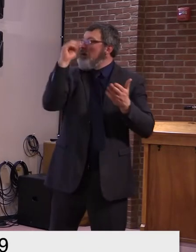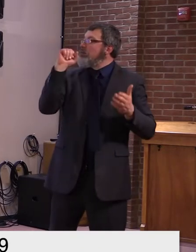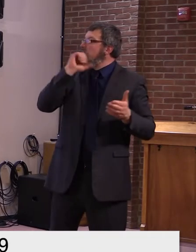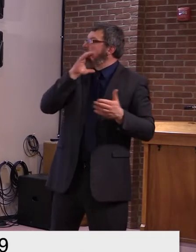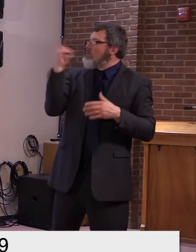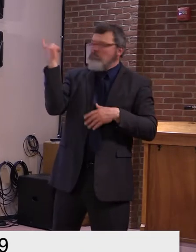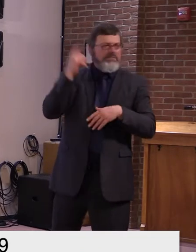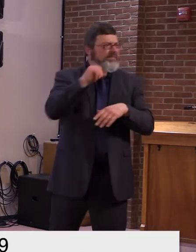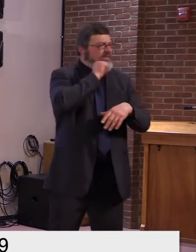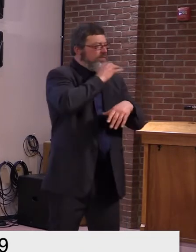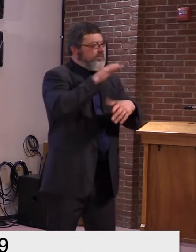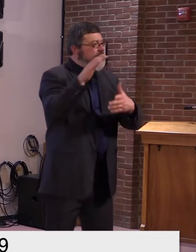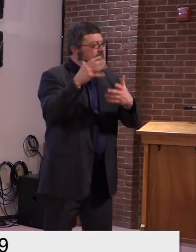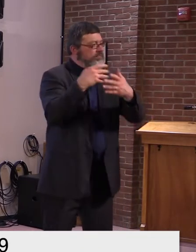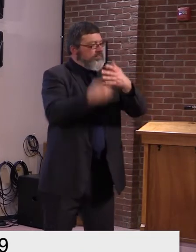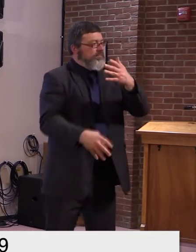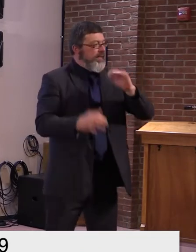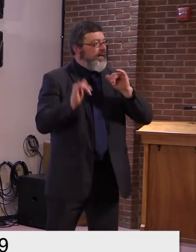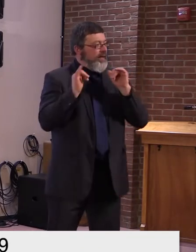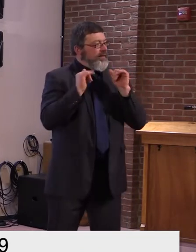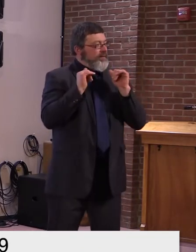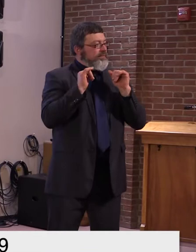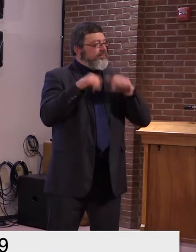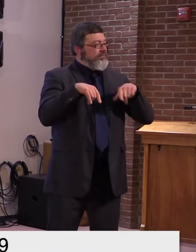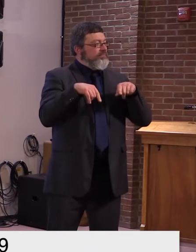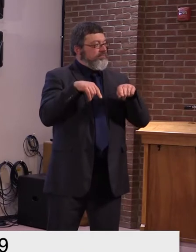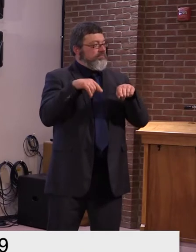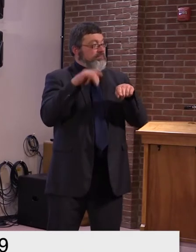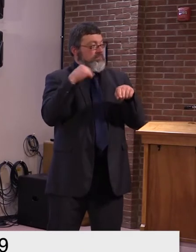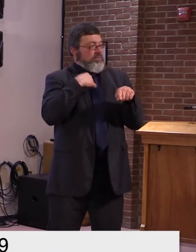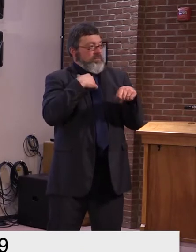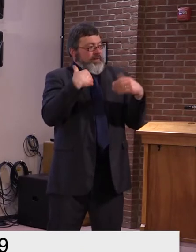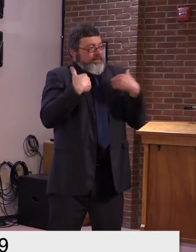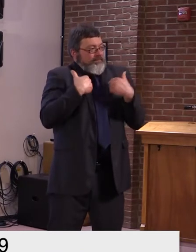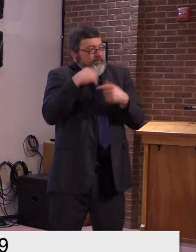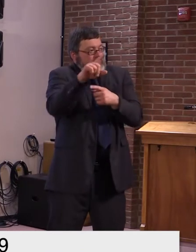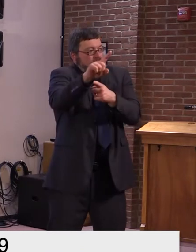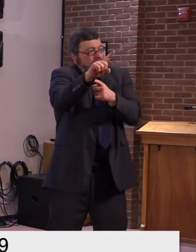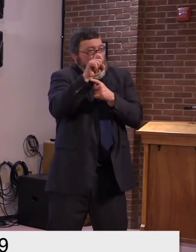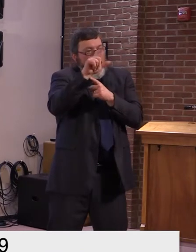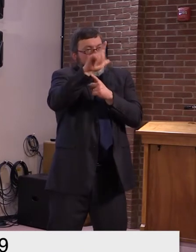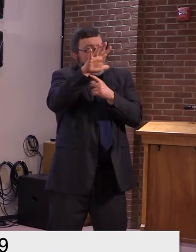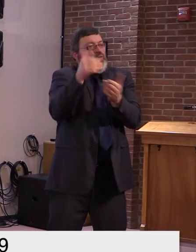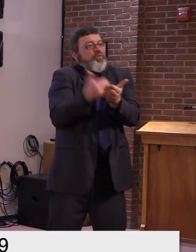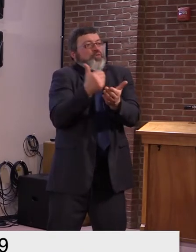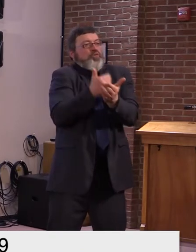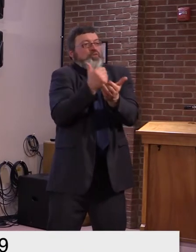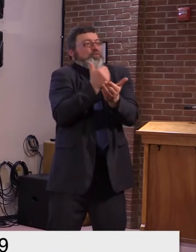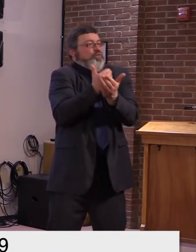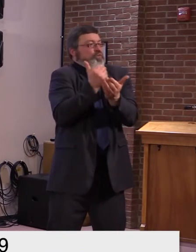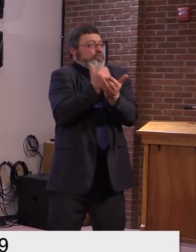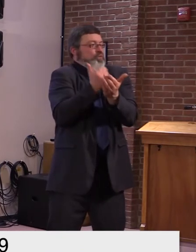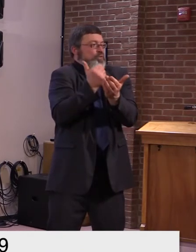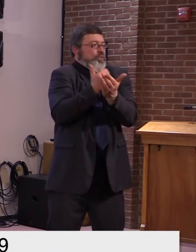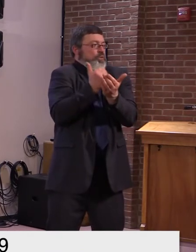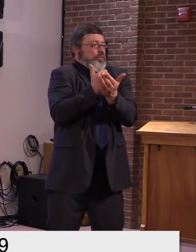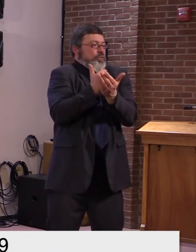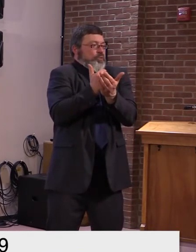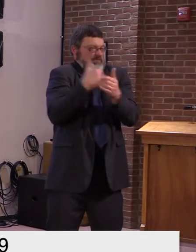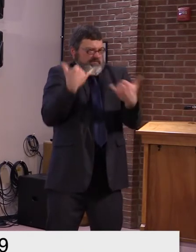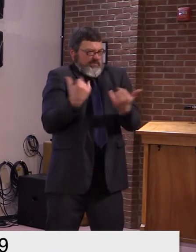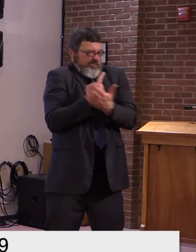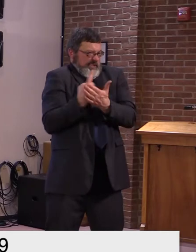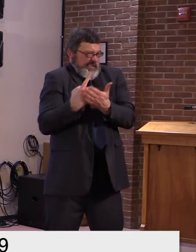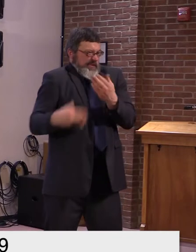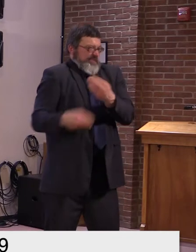cases in long-term care facilities, totaling 485 today. As we can see from this chart, cases